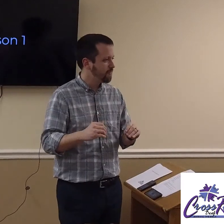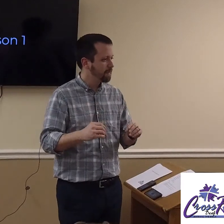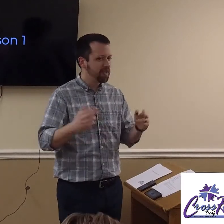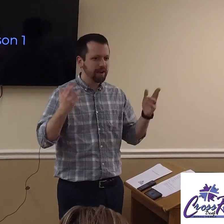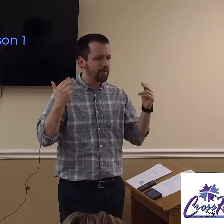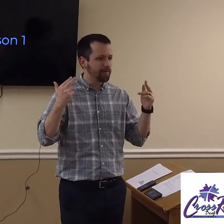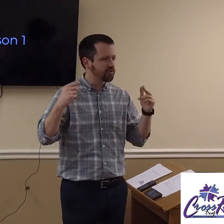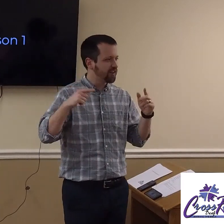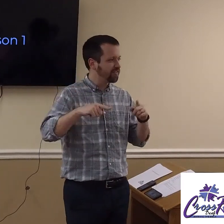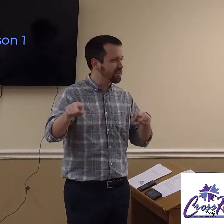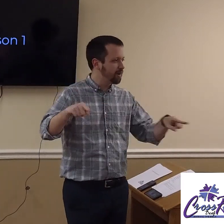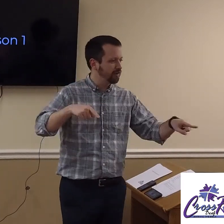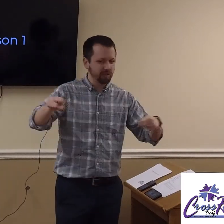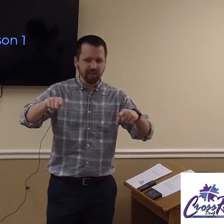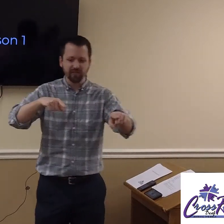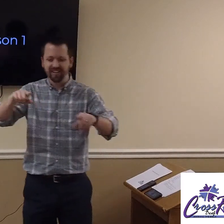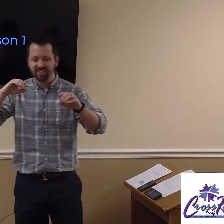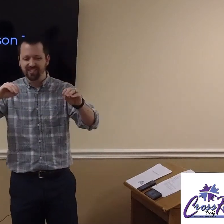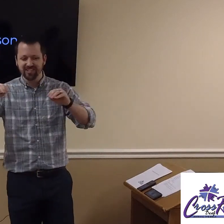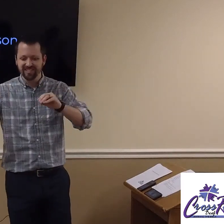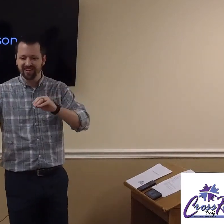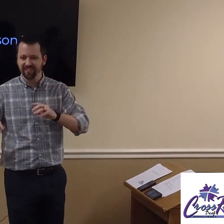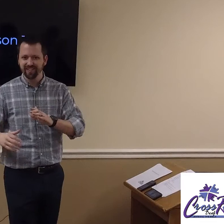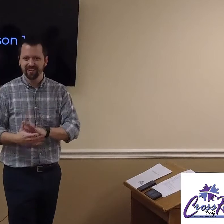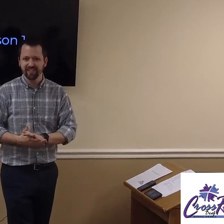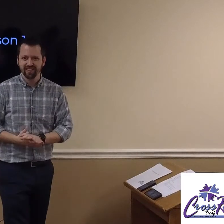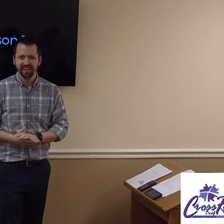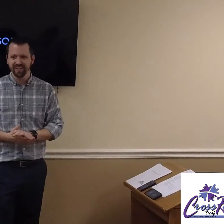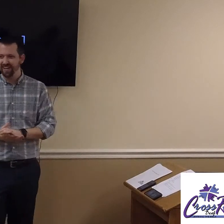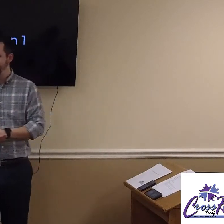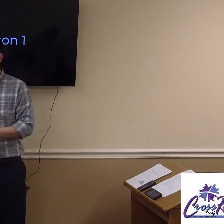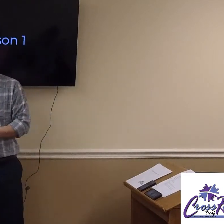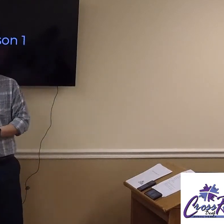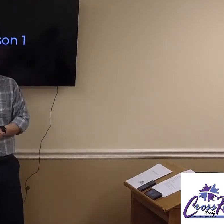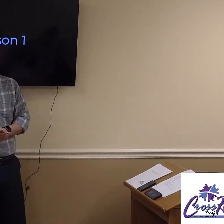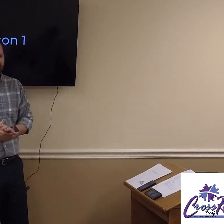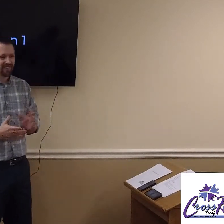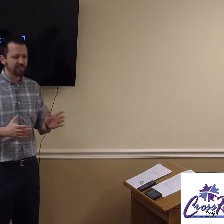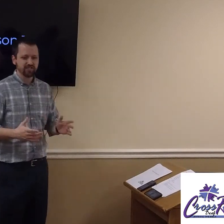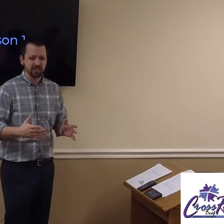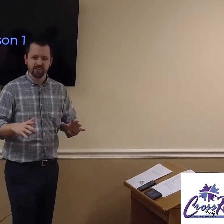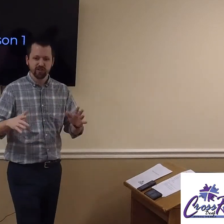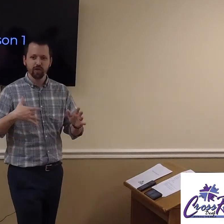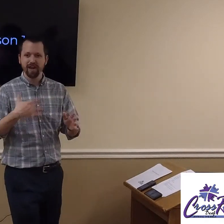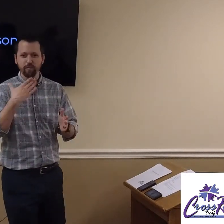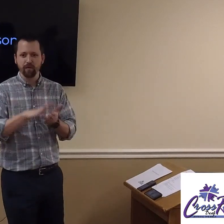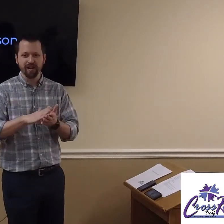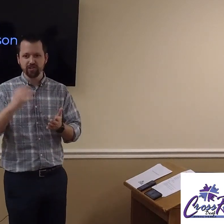Me and my rabbit trails, I'm all over the place when I teach. Same with the scroll. Yeah. So just feel bad for my wife. Just